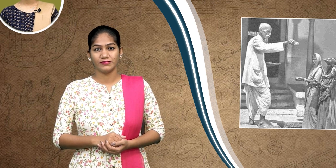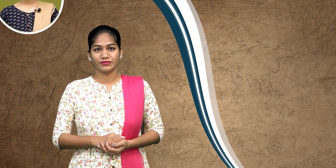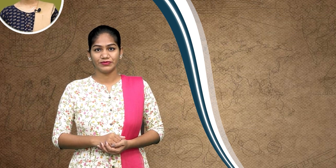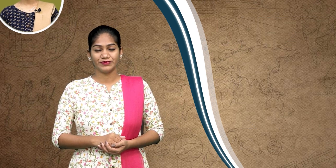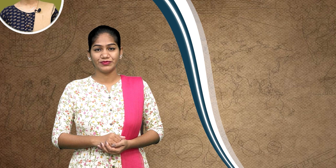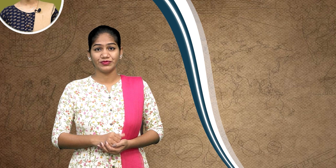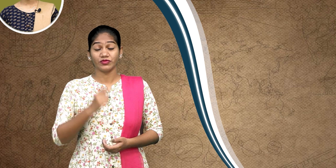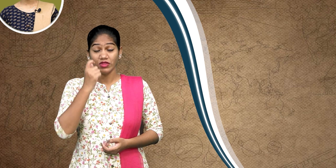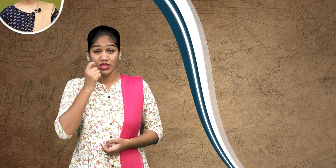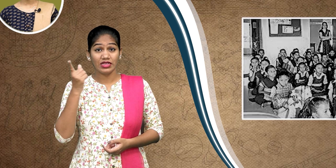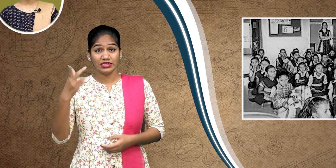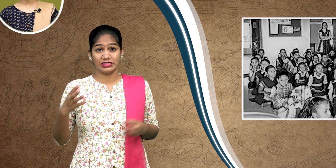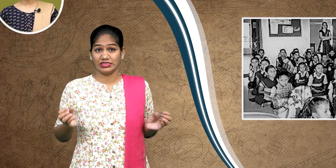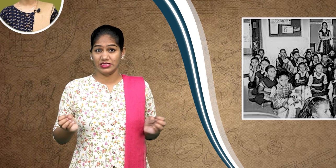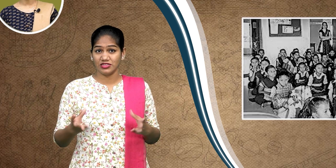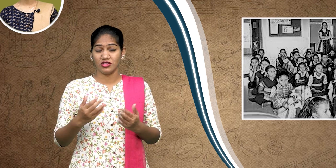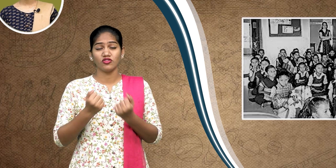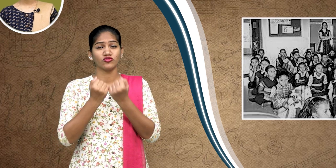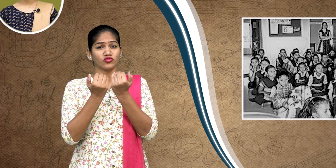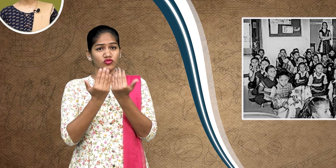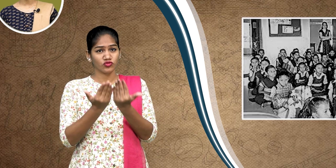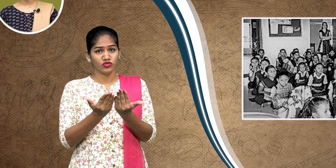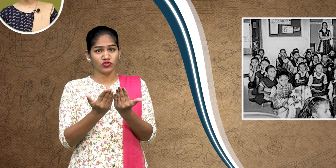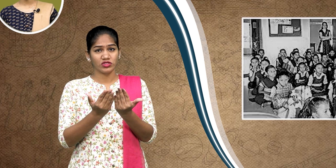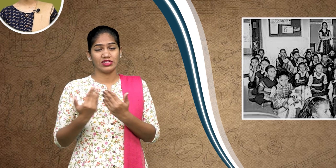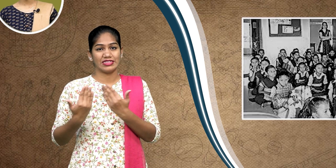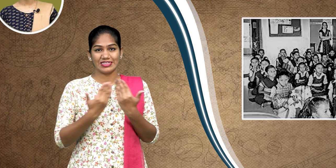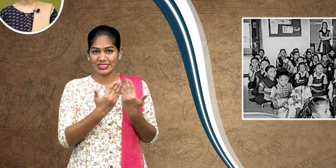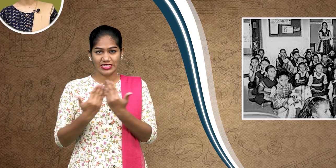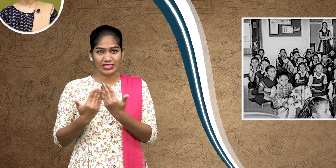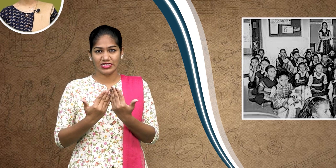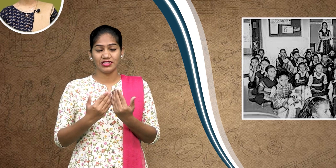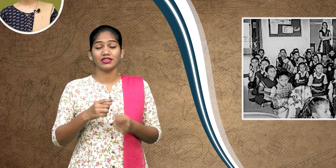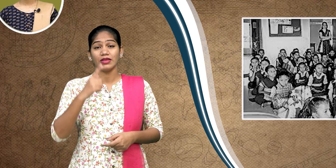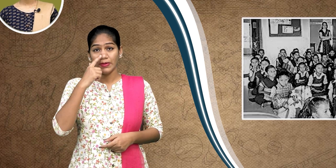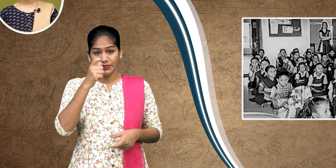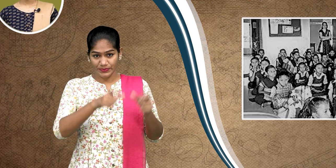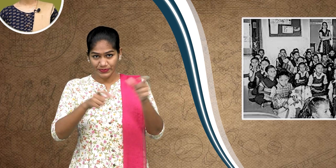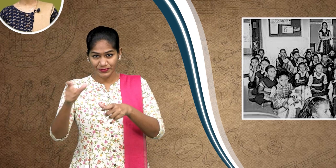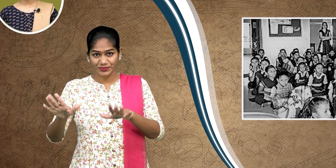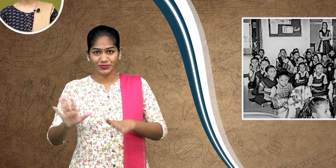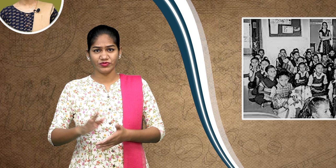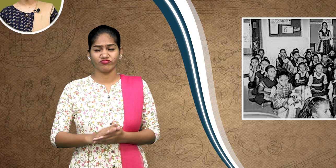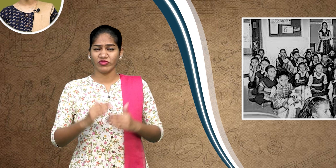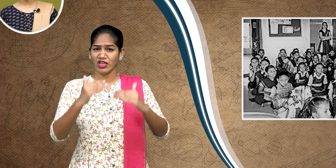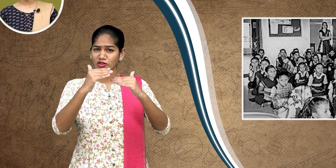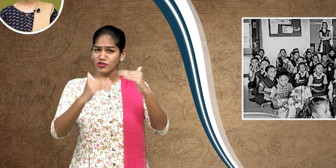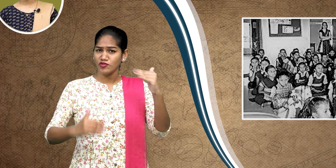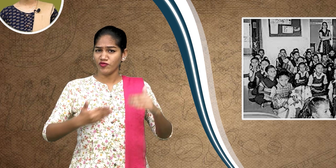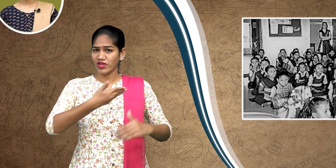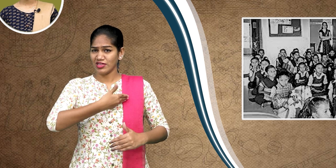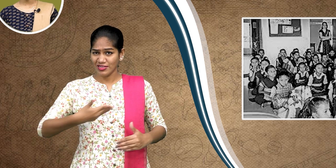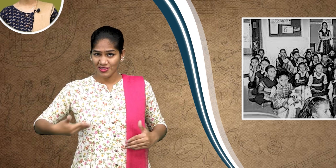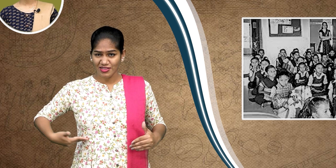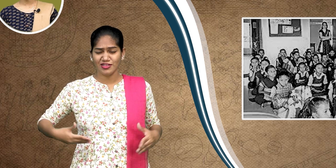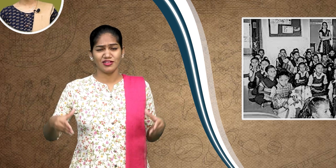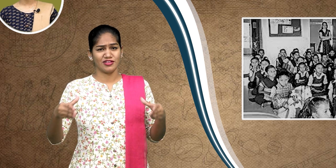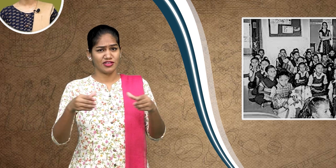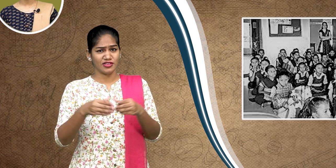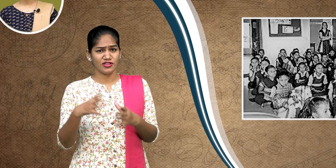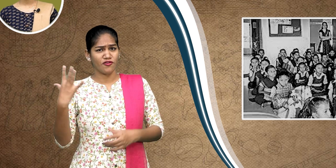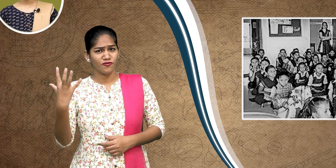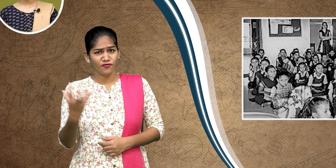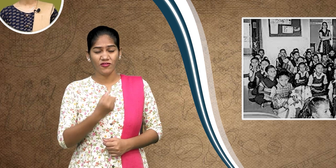He started a school for the education of girls of the lower caste and